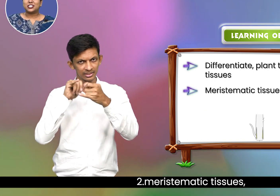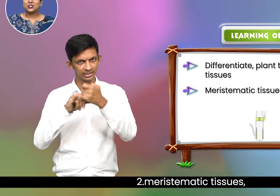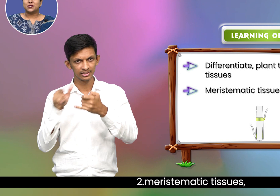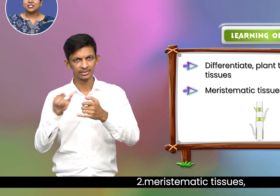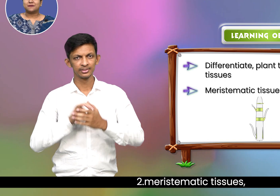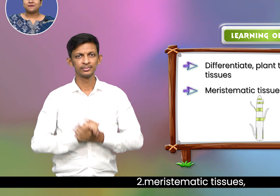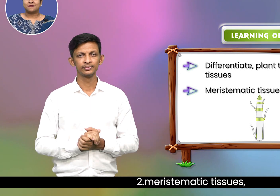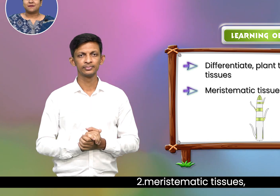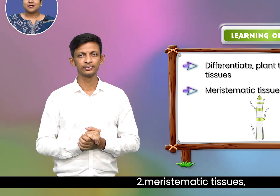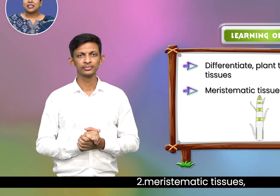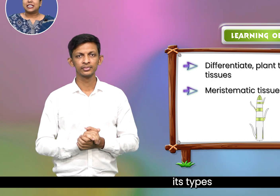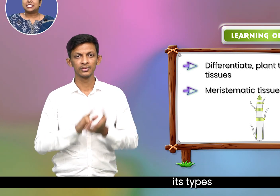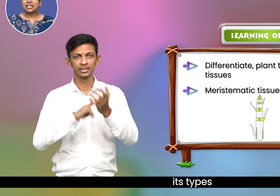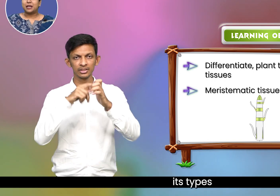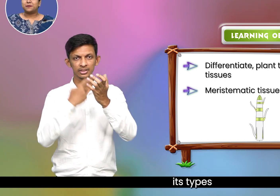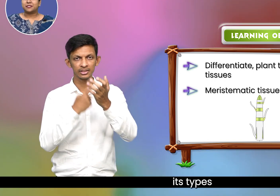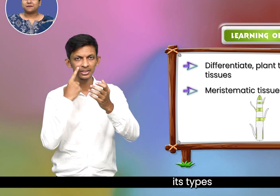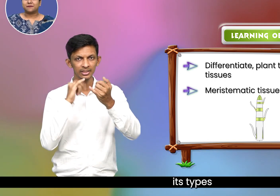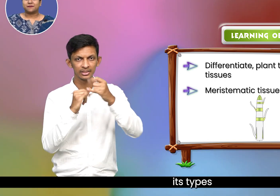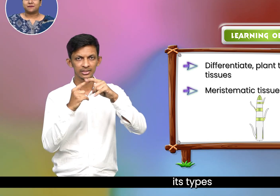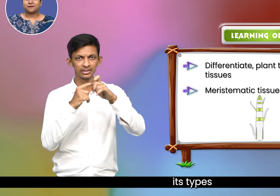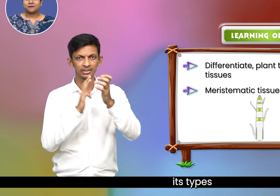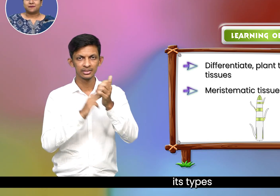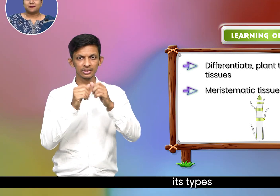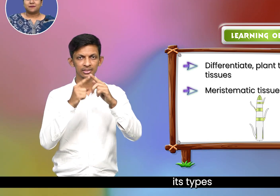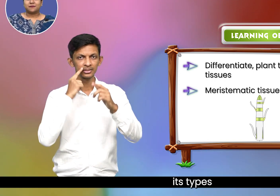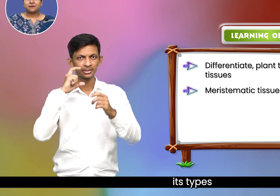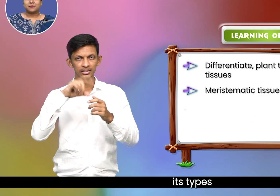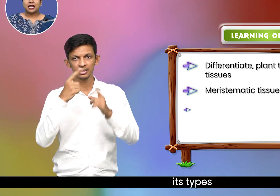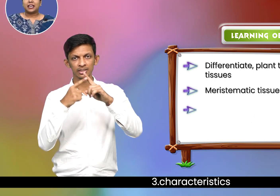Meristematic tissues, its types,